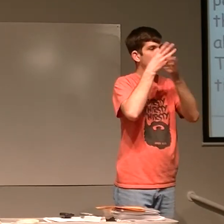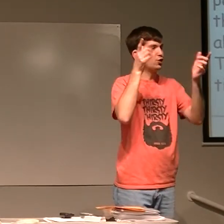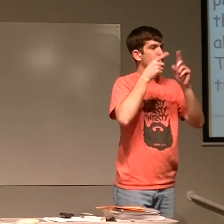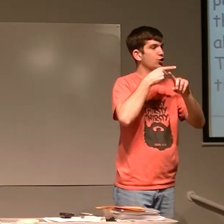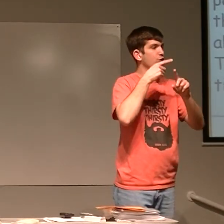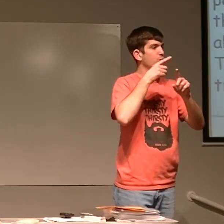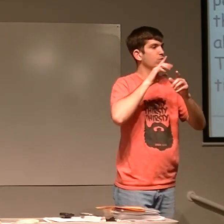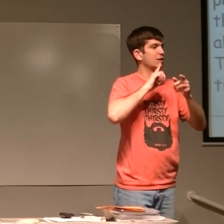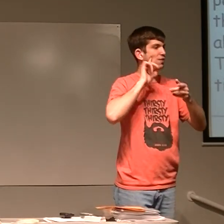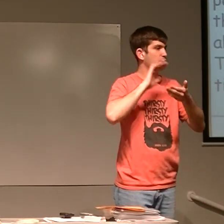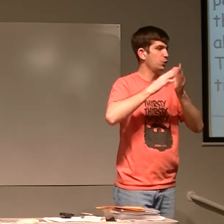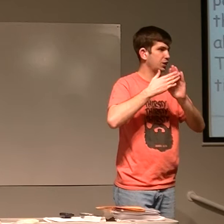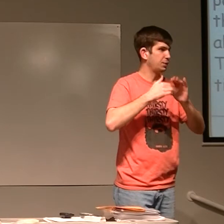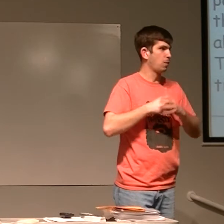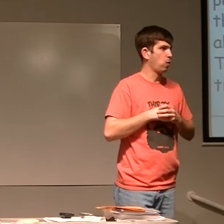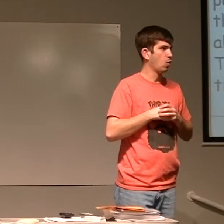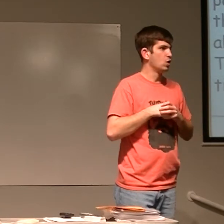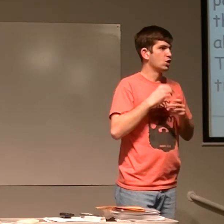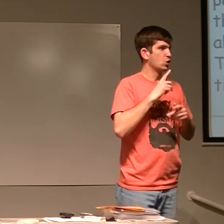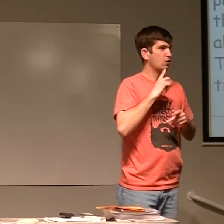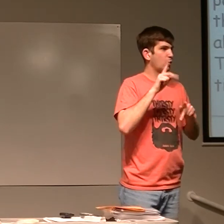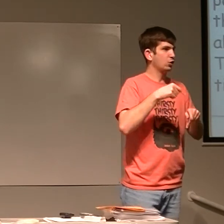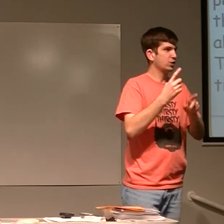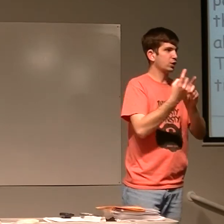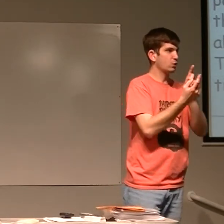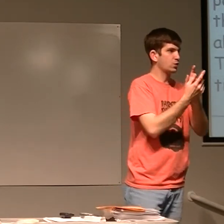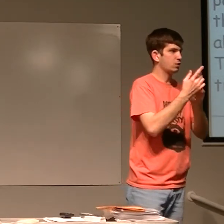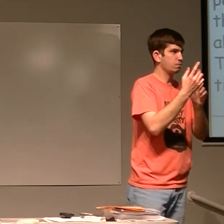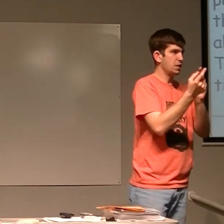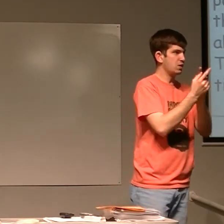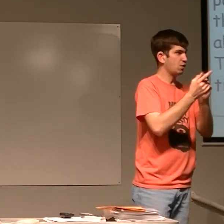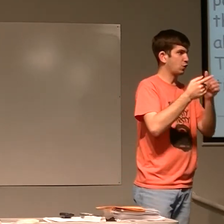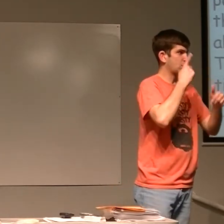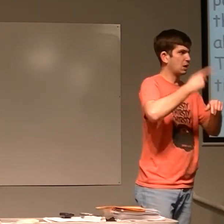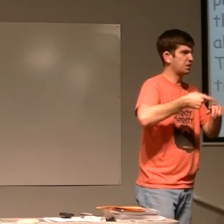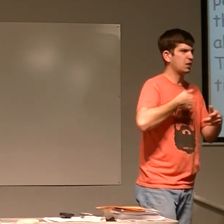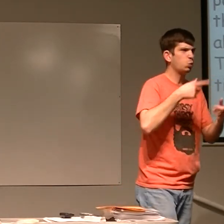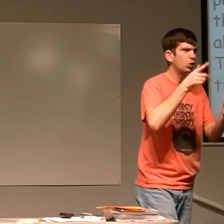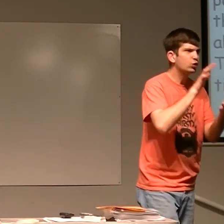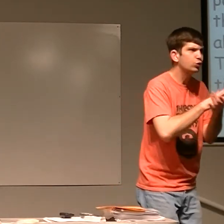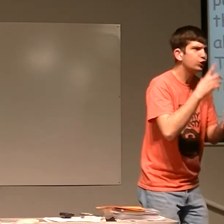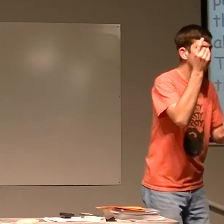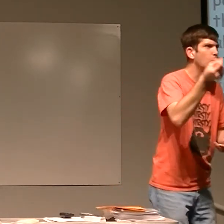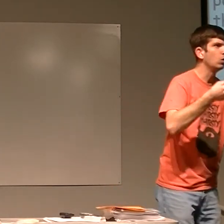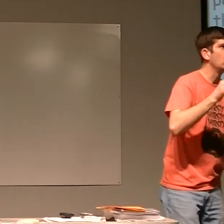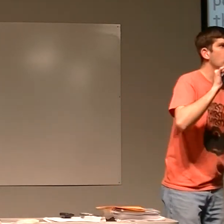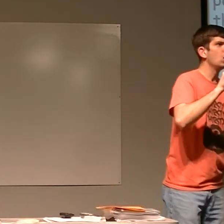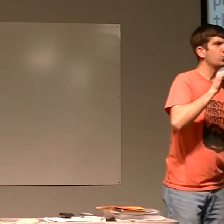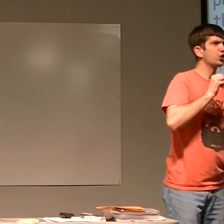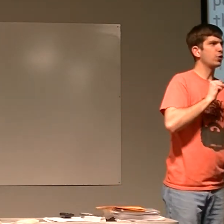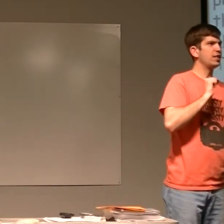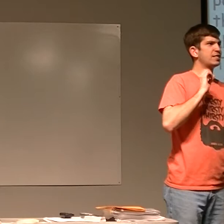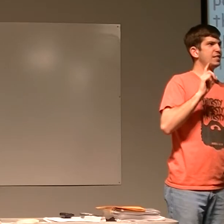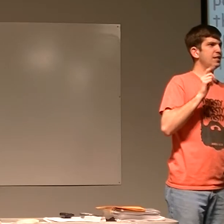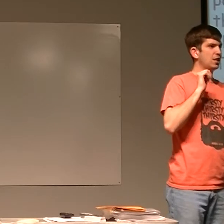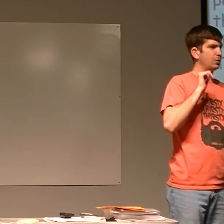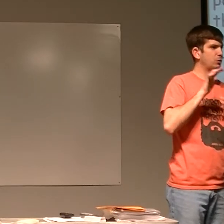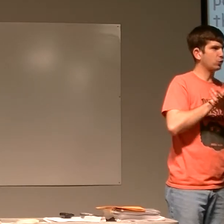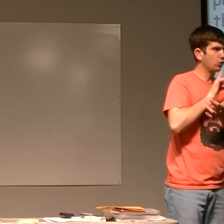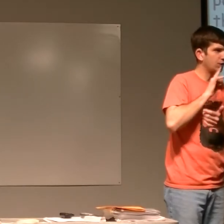information to the deaf community. So if a person goes to meet the first time, they say, what school did you go? Oh, you go to ASD, Alabama School for the